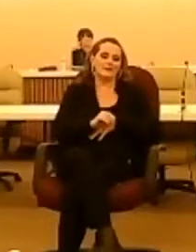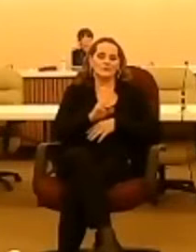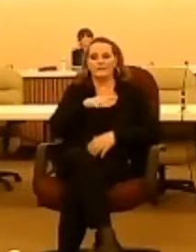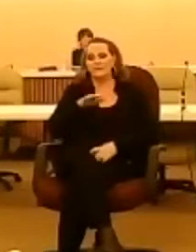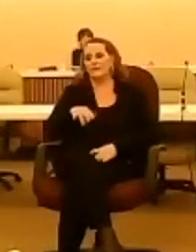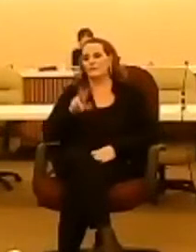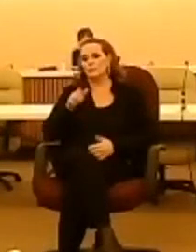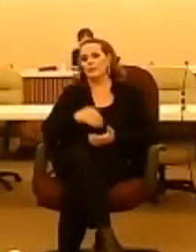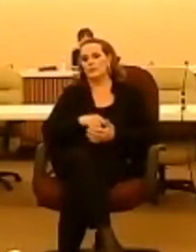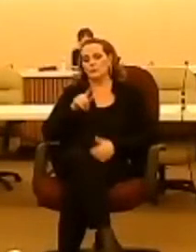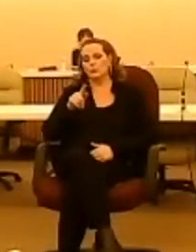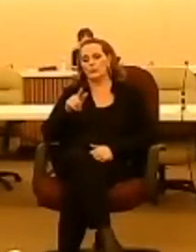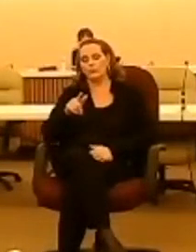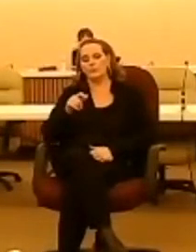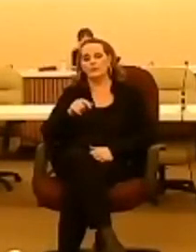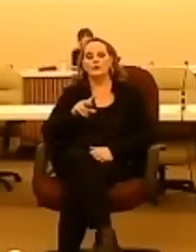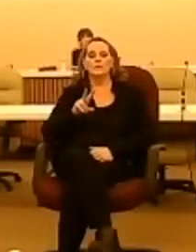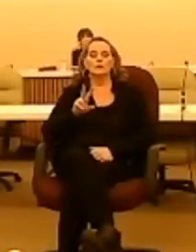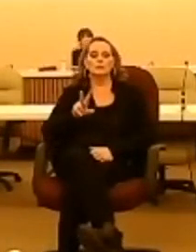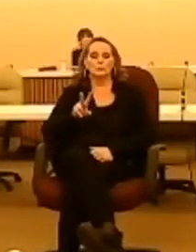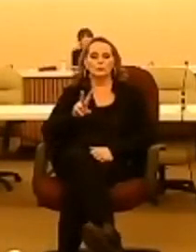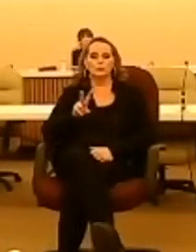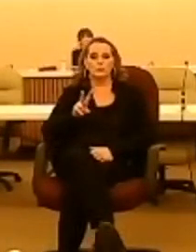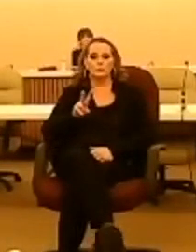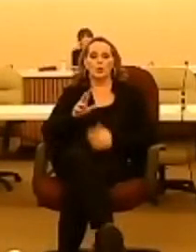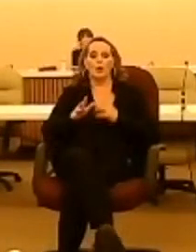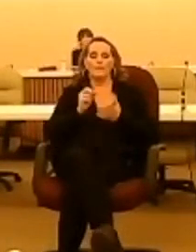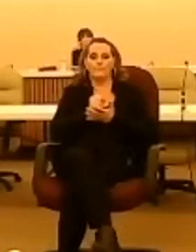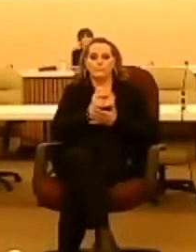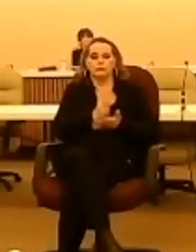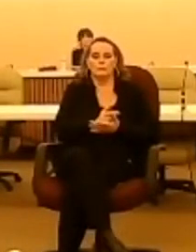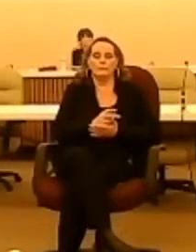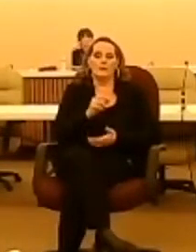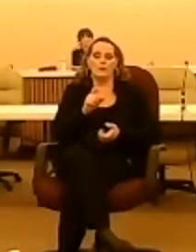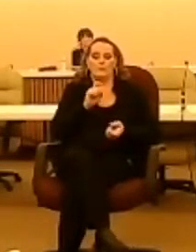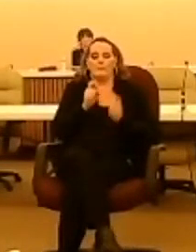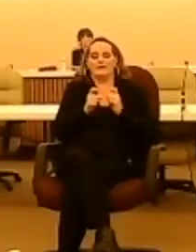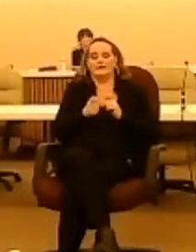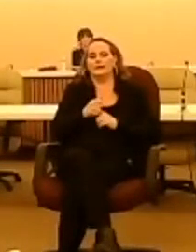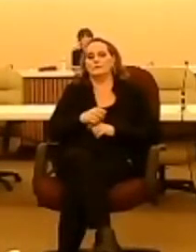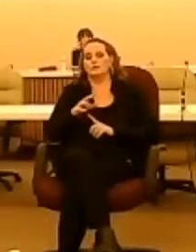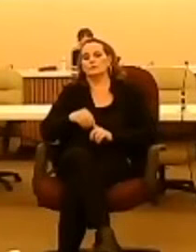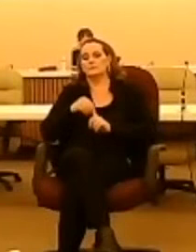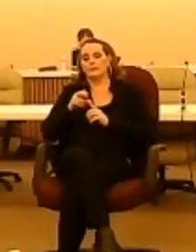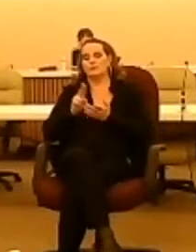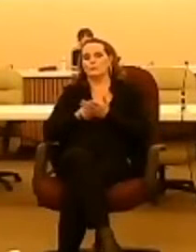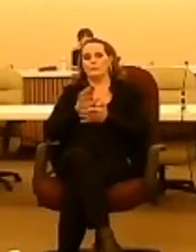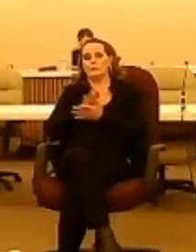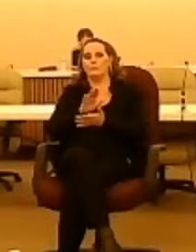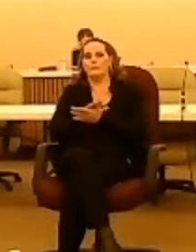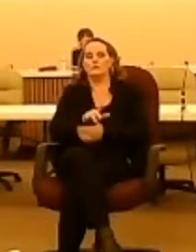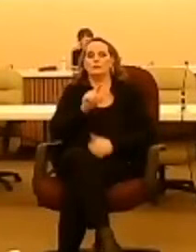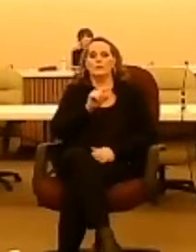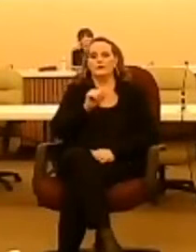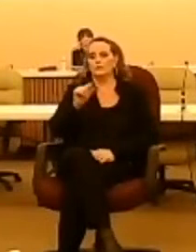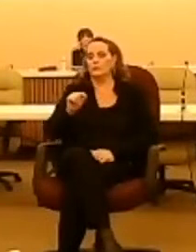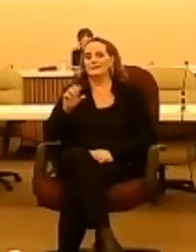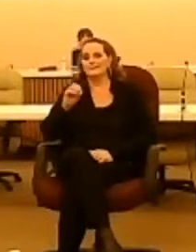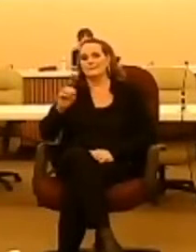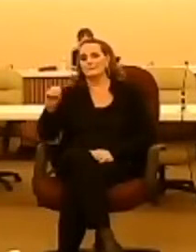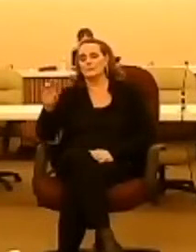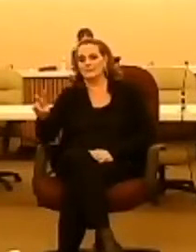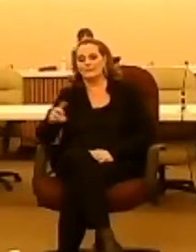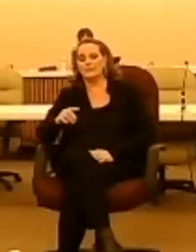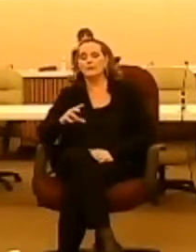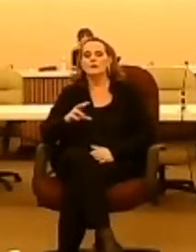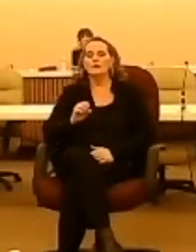5-55, 2021 to approve a modification to special permit 2020-007 for a